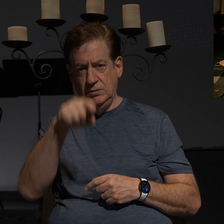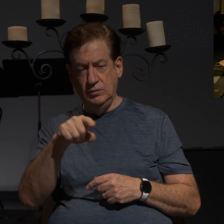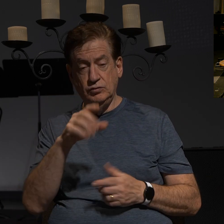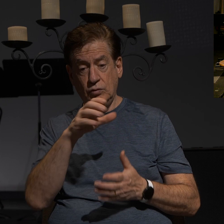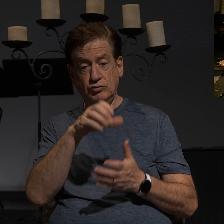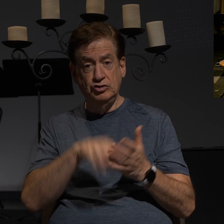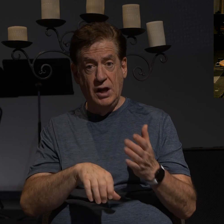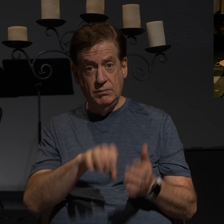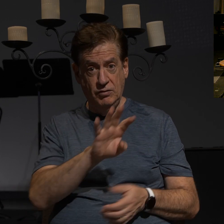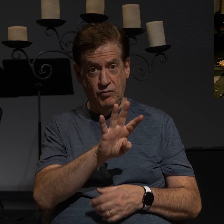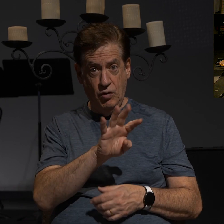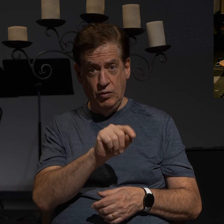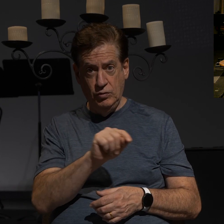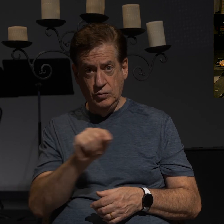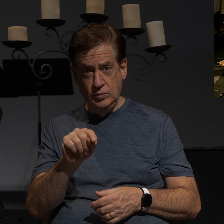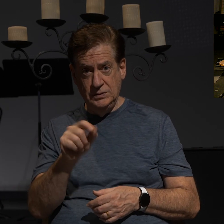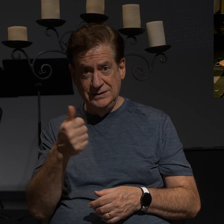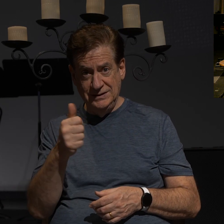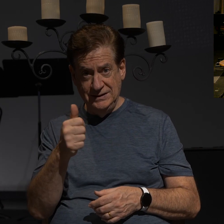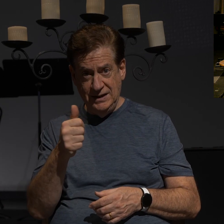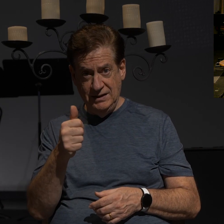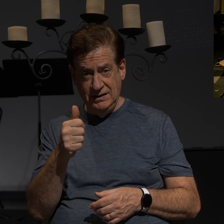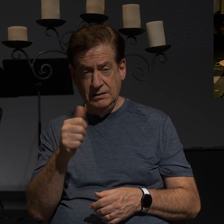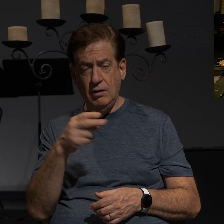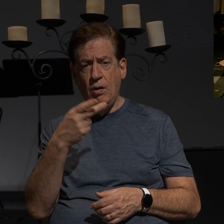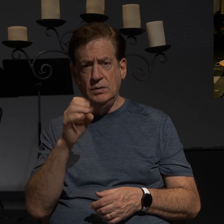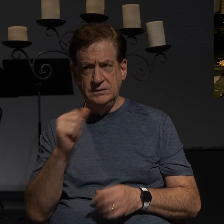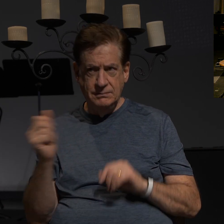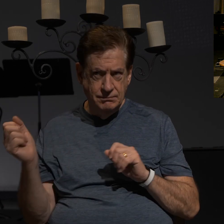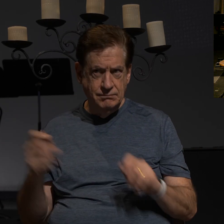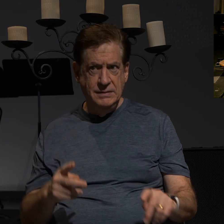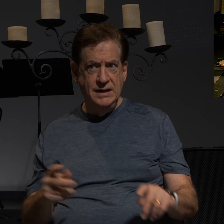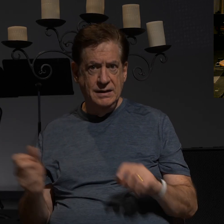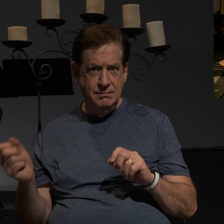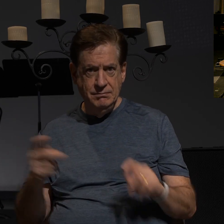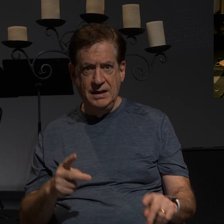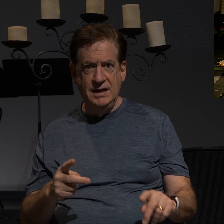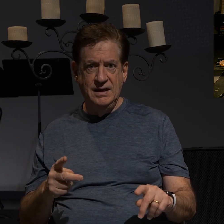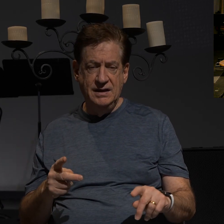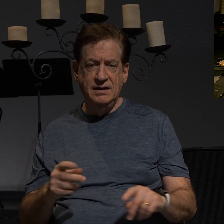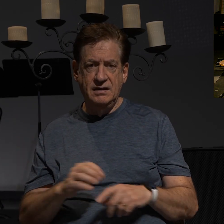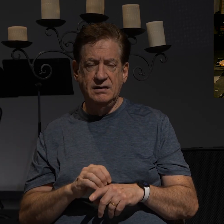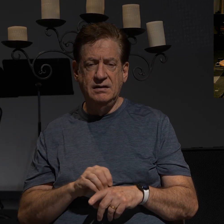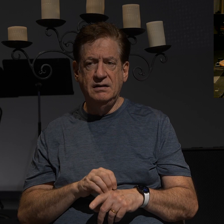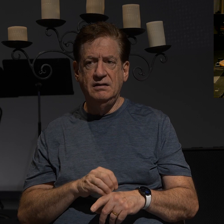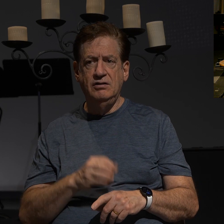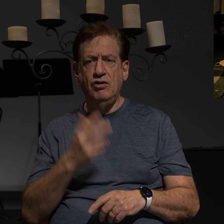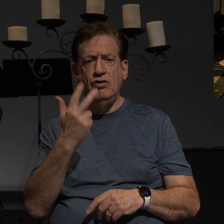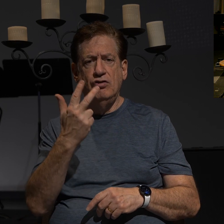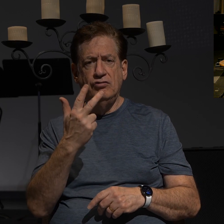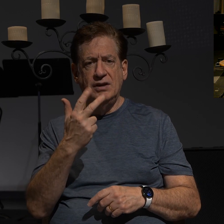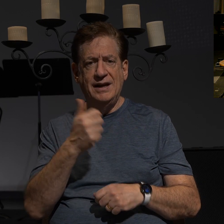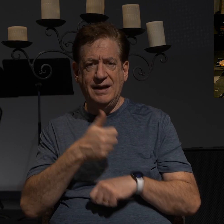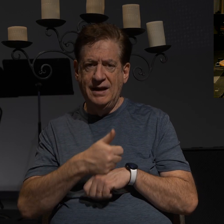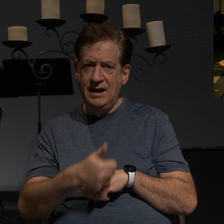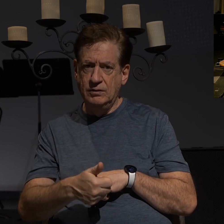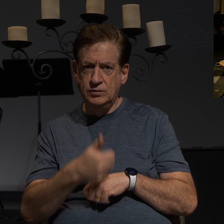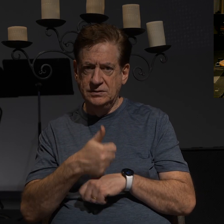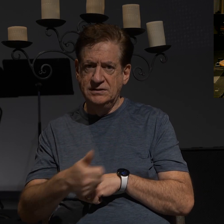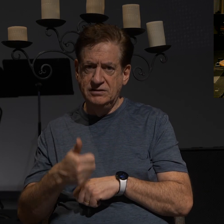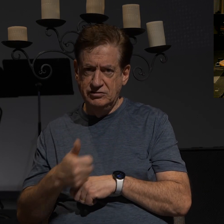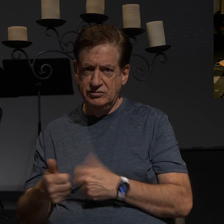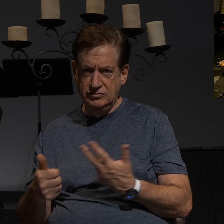through 10, Hosea returns again and again to three primary accusations against